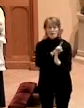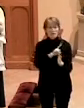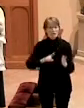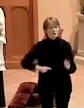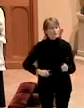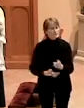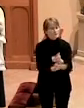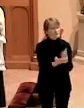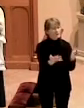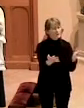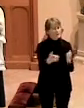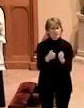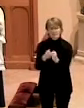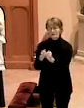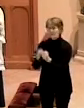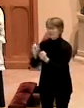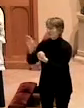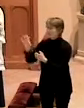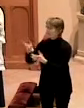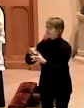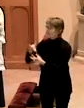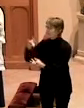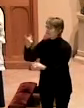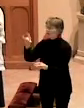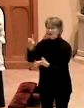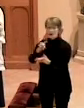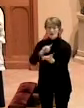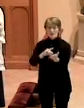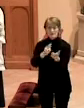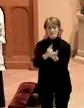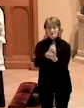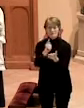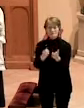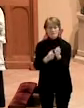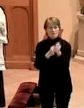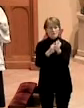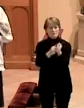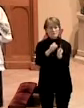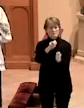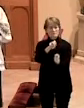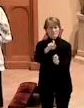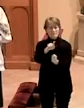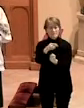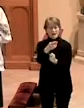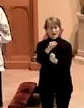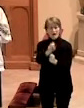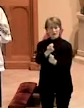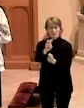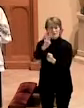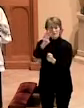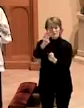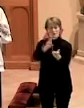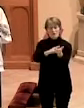The Lord be with you. And with your spirit. A reading from the Holy Gospel according to Matthew.